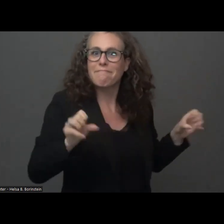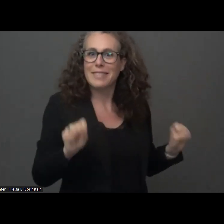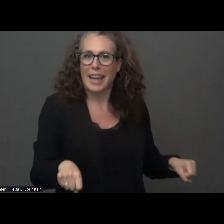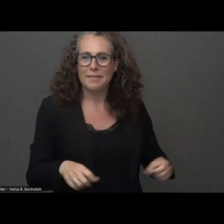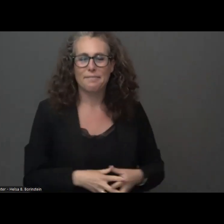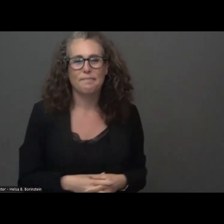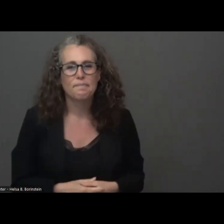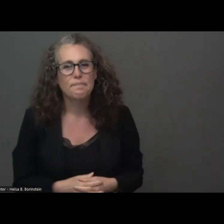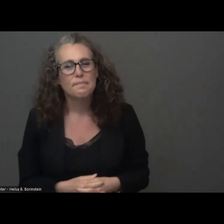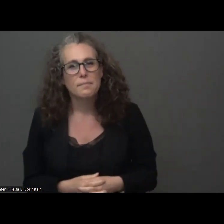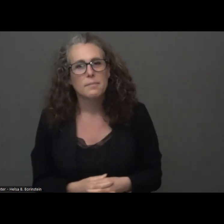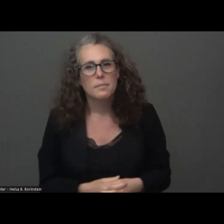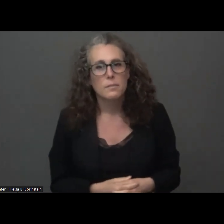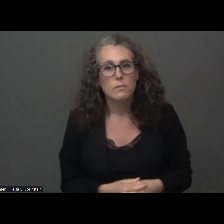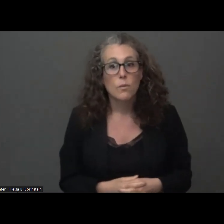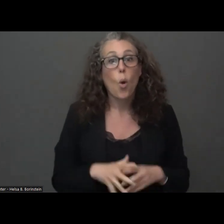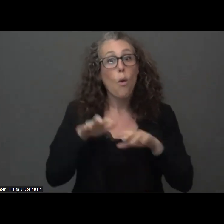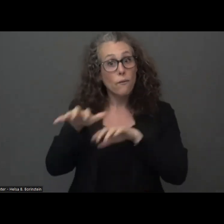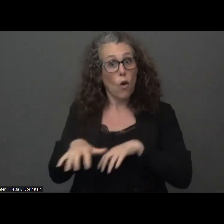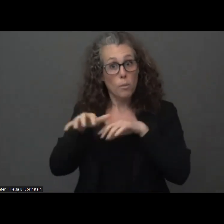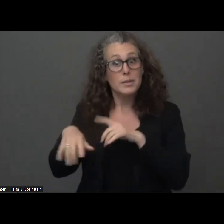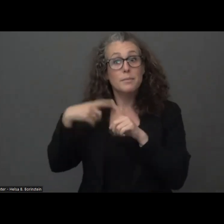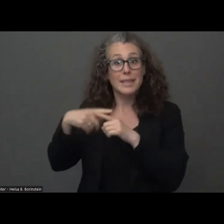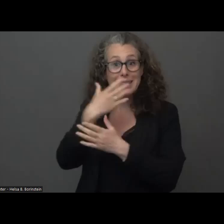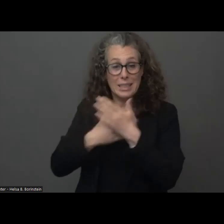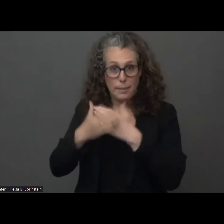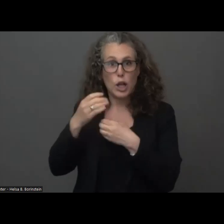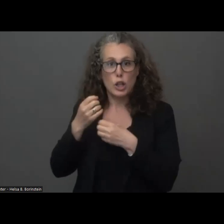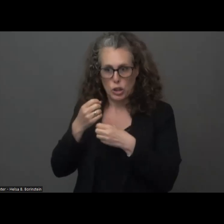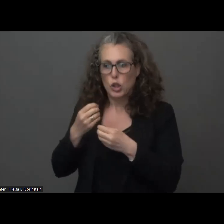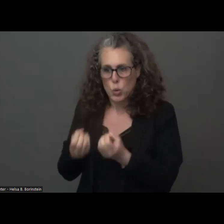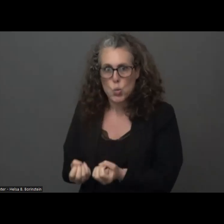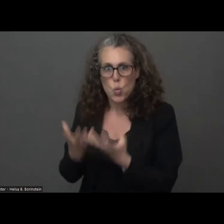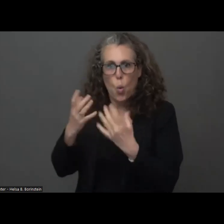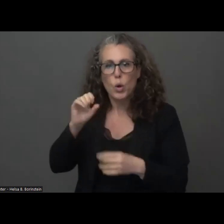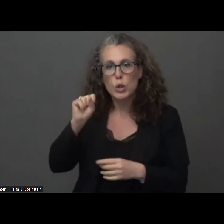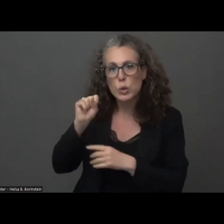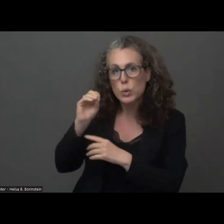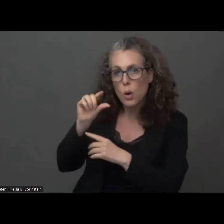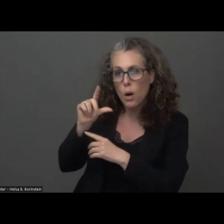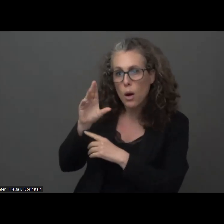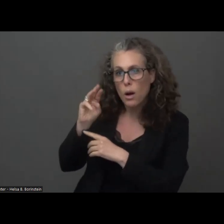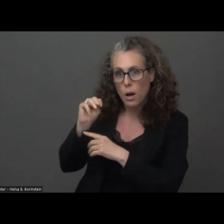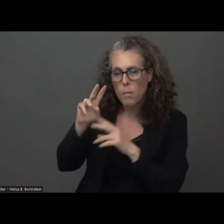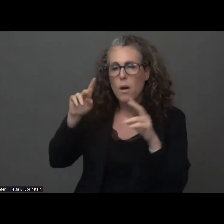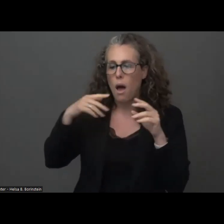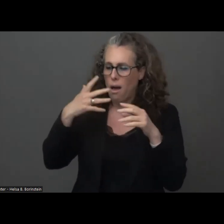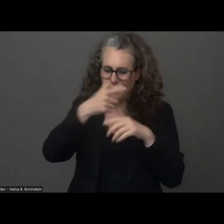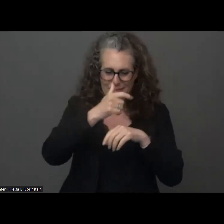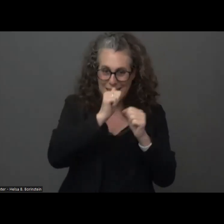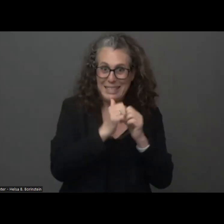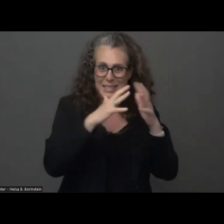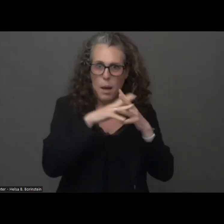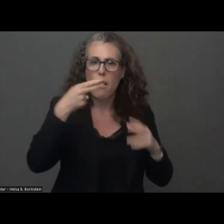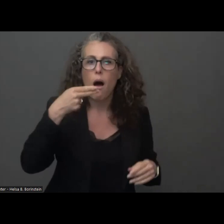participation of the farmers with disabilities in our sorghum production is modeled around what we call a farmers hub. And a hub is a